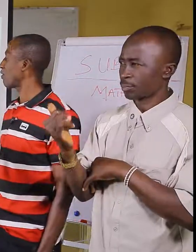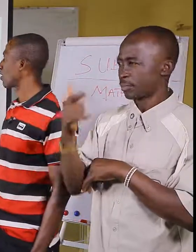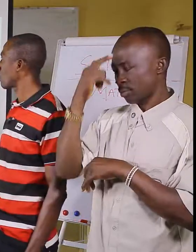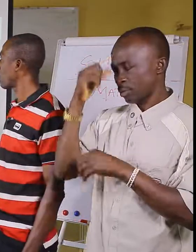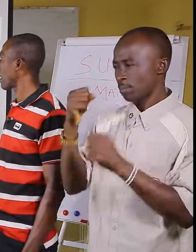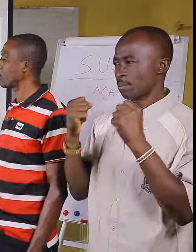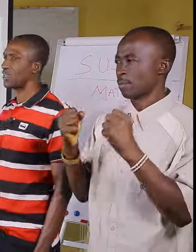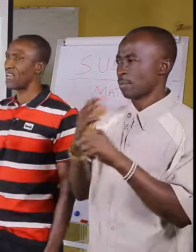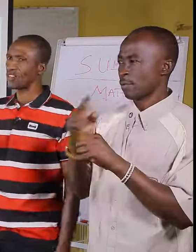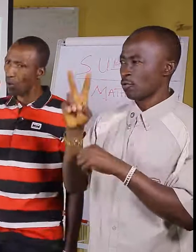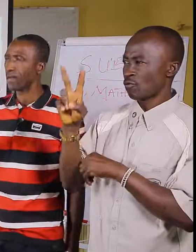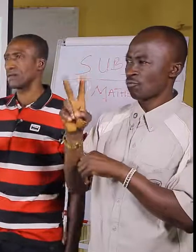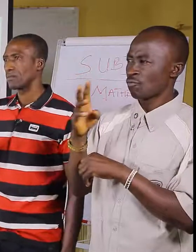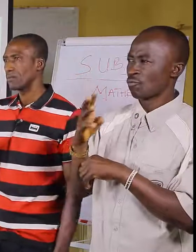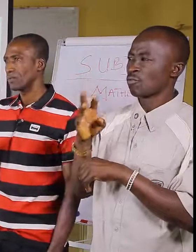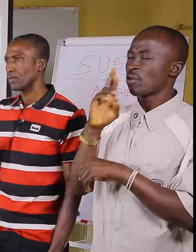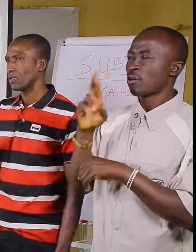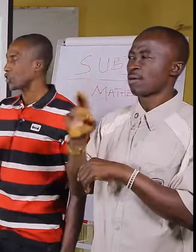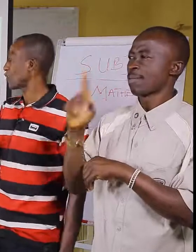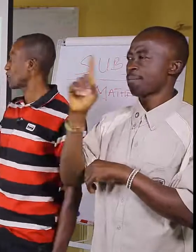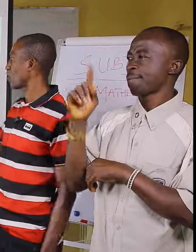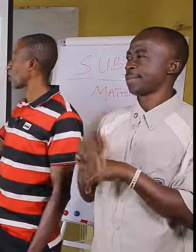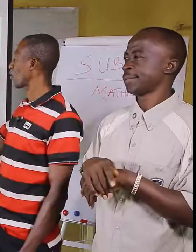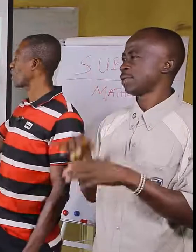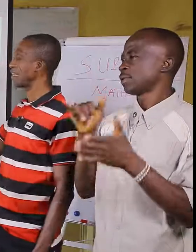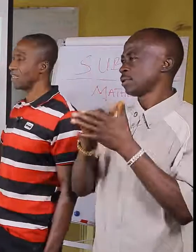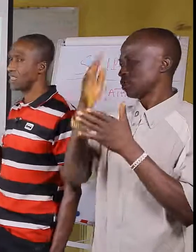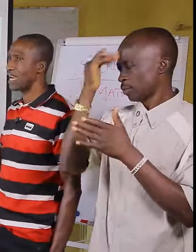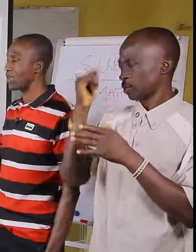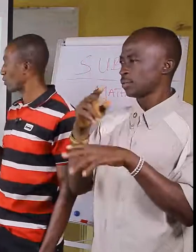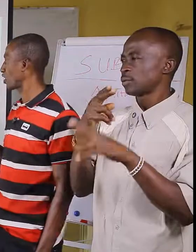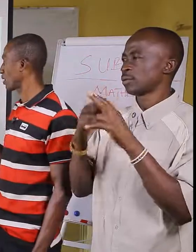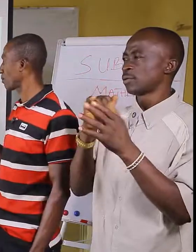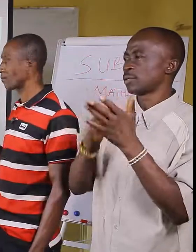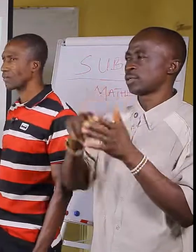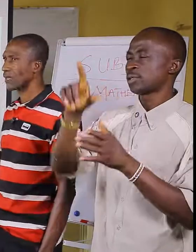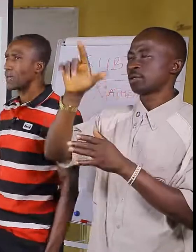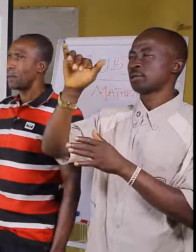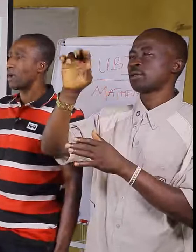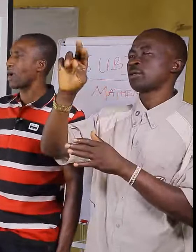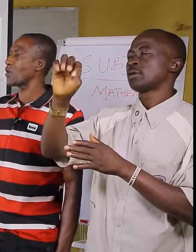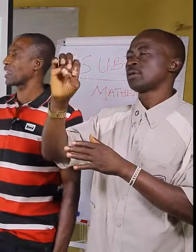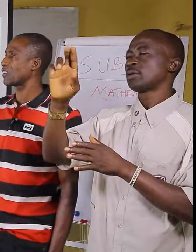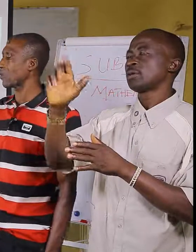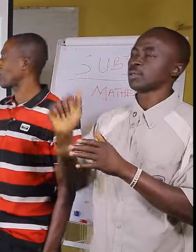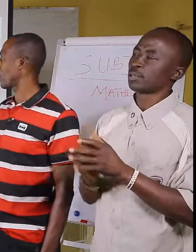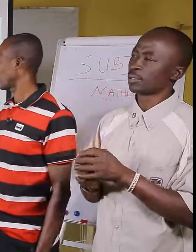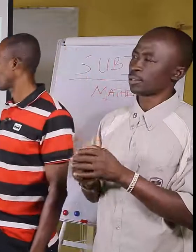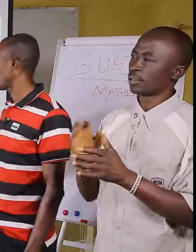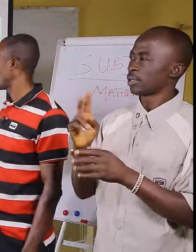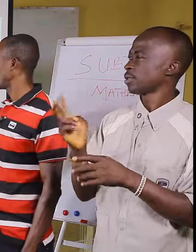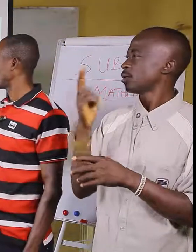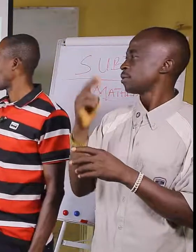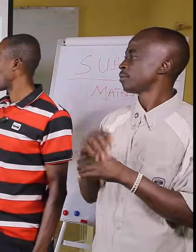power of the two variables there is one. So that is why we call it a linear equation. But when you look at the second